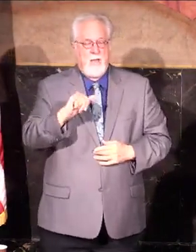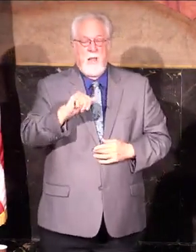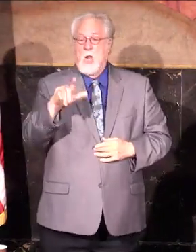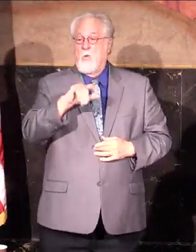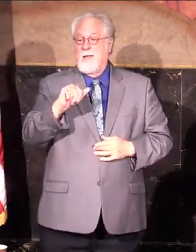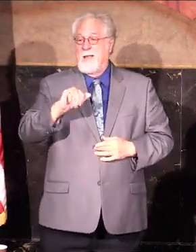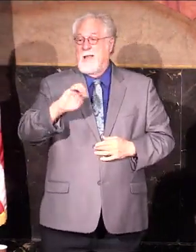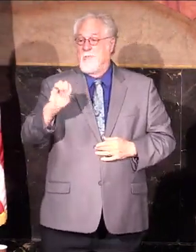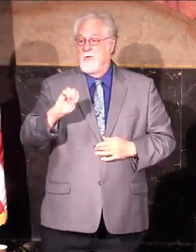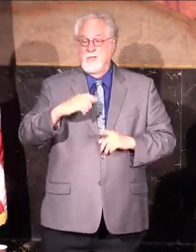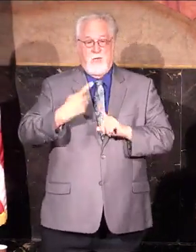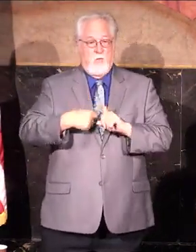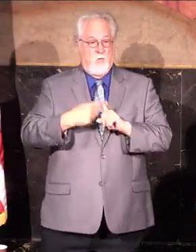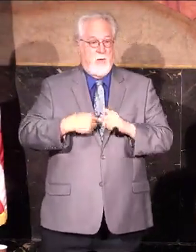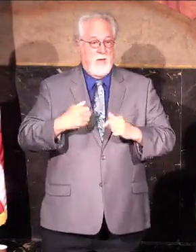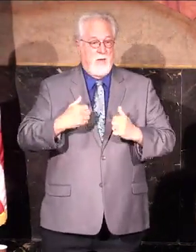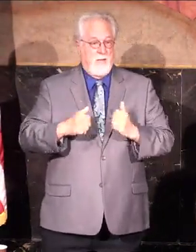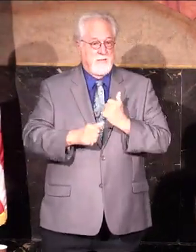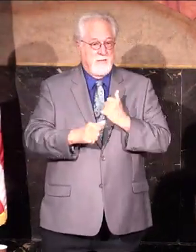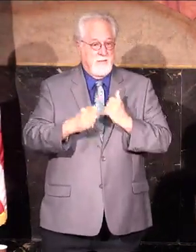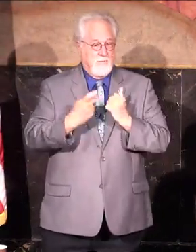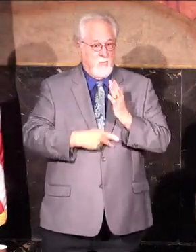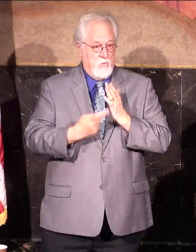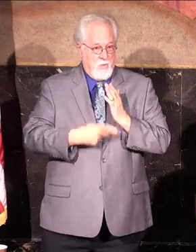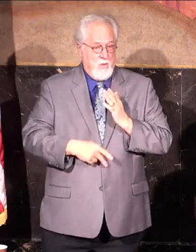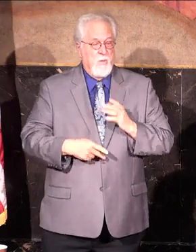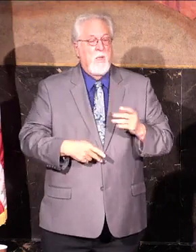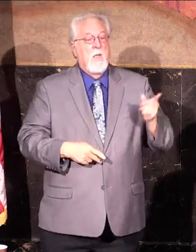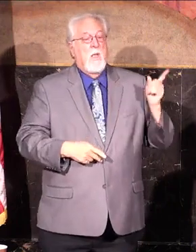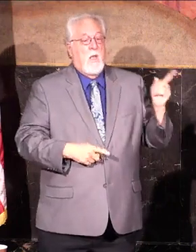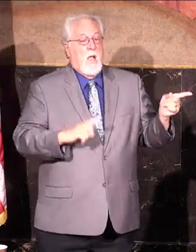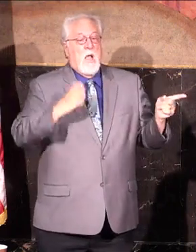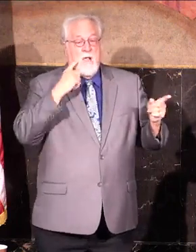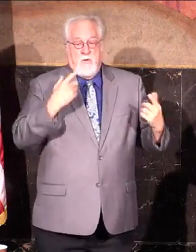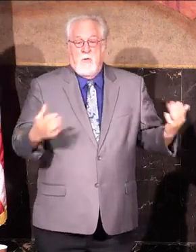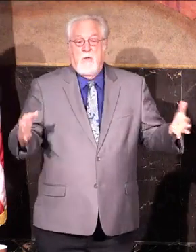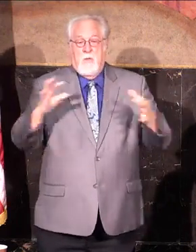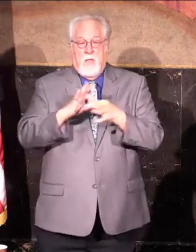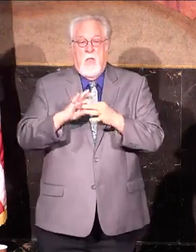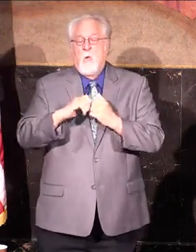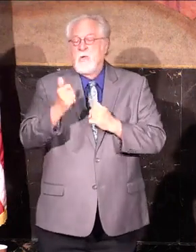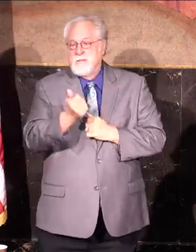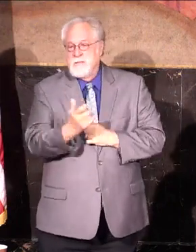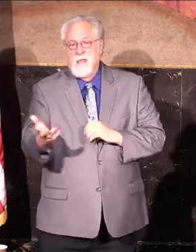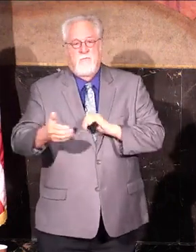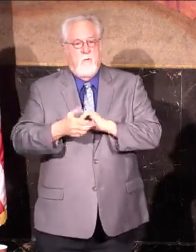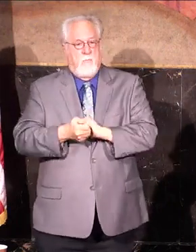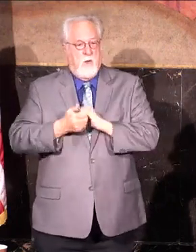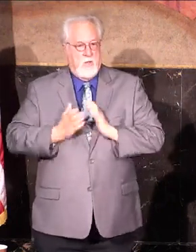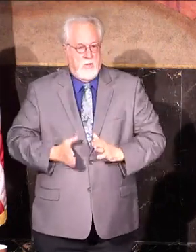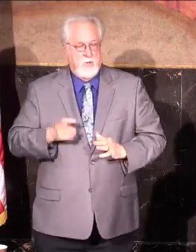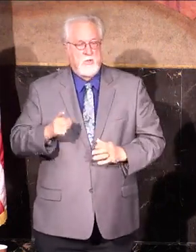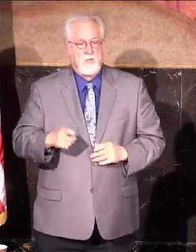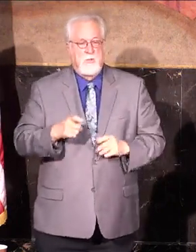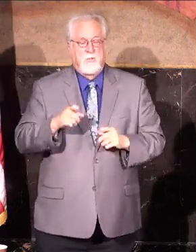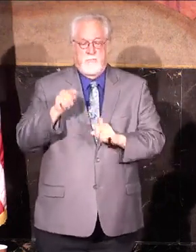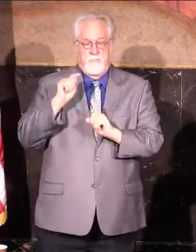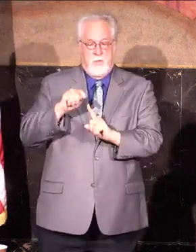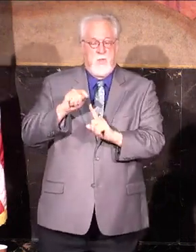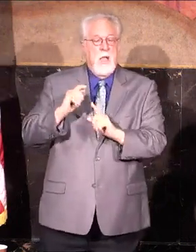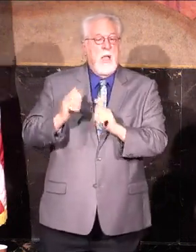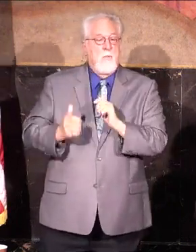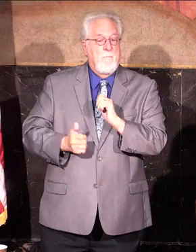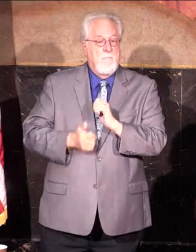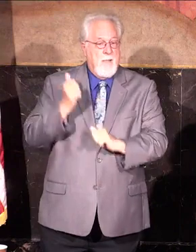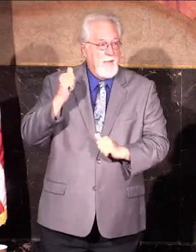Rental Assistance Program. This program is done, as the Governor indicated, in conjunction with several partners. The main